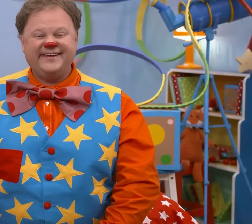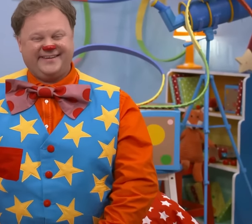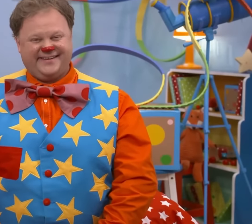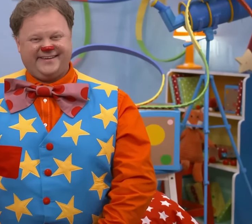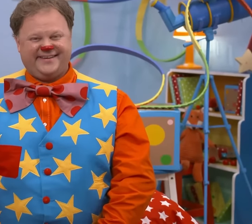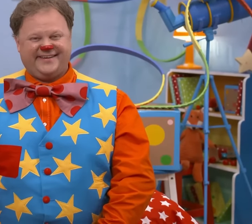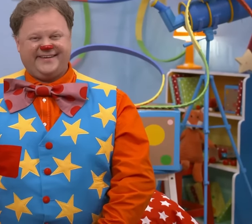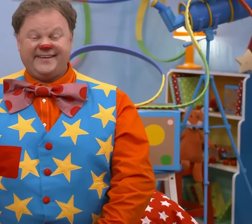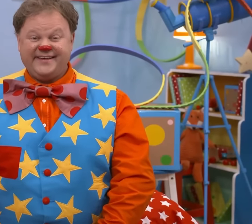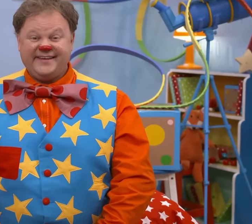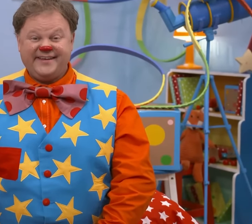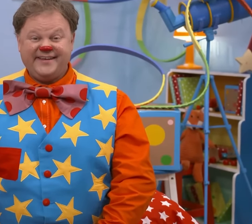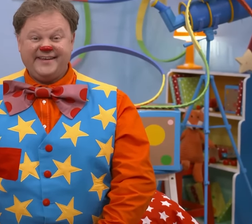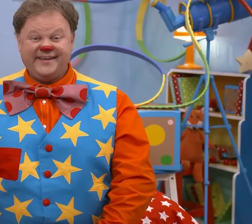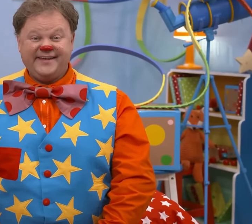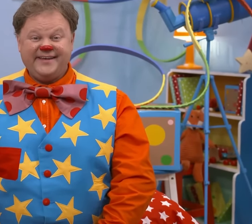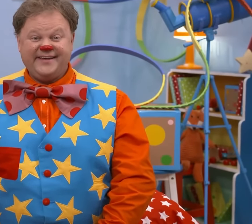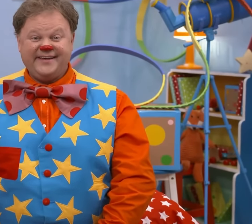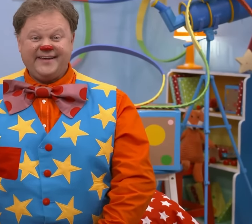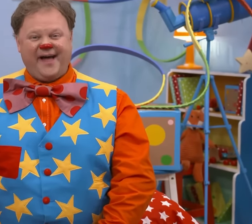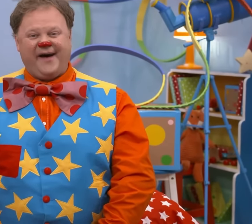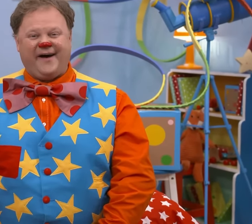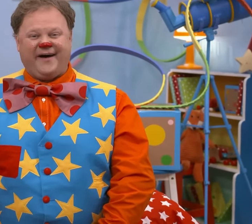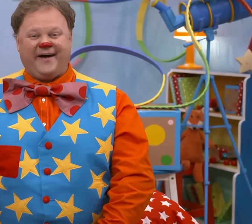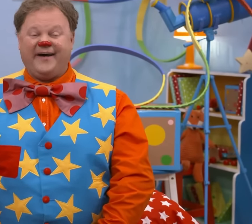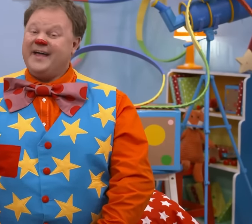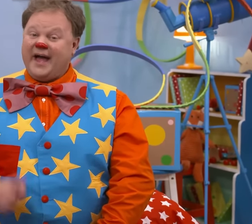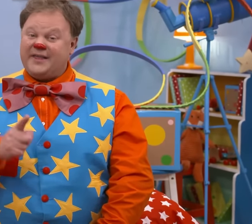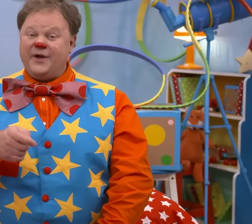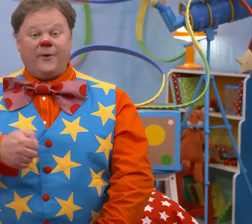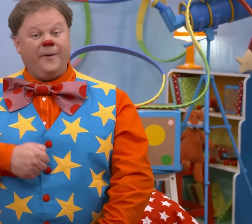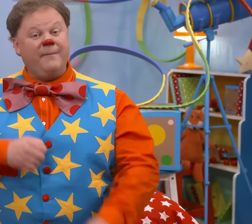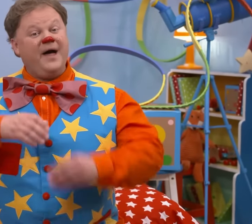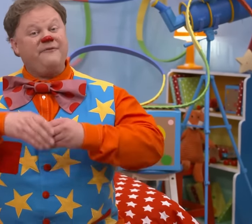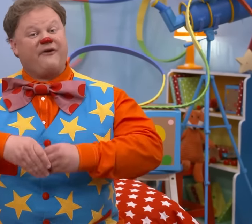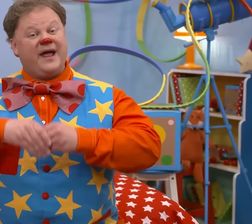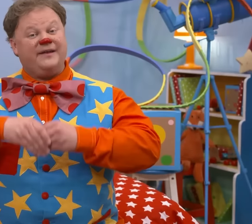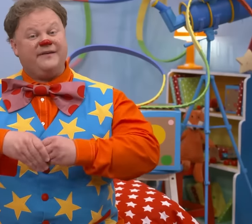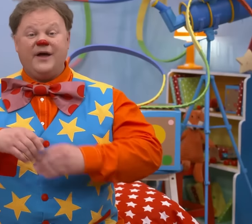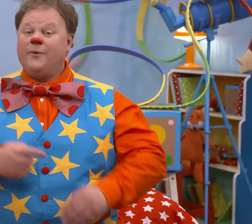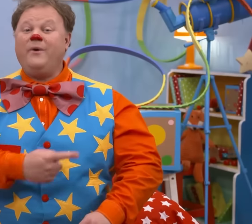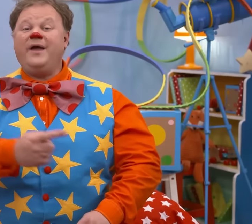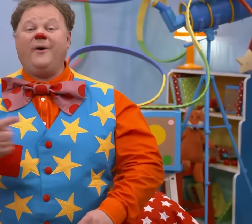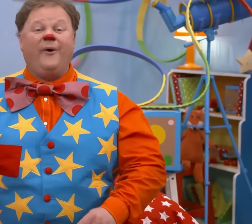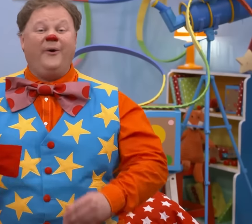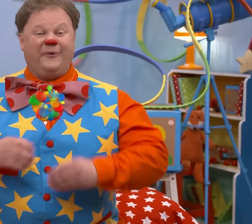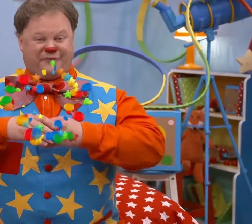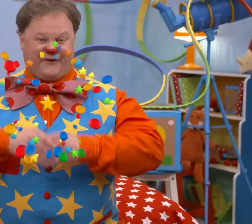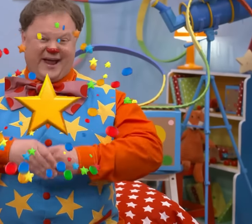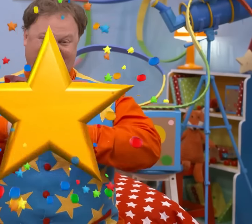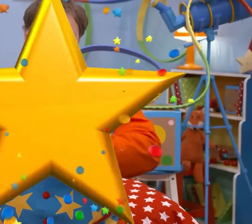Mr. Tumble. You're our friend. Ah, and you're my friend. We're all